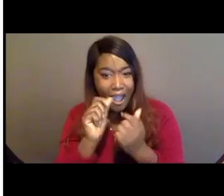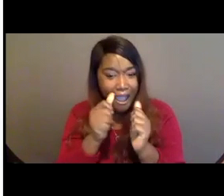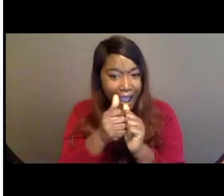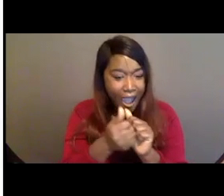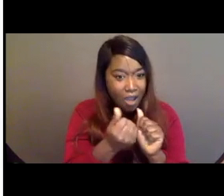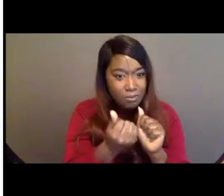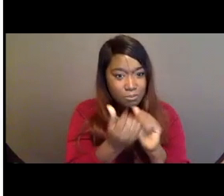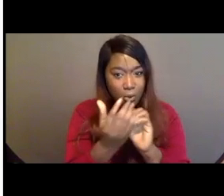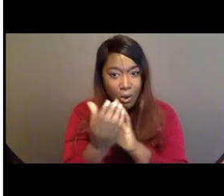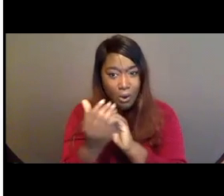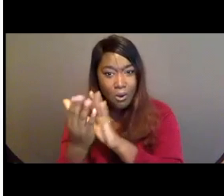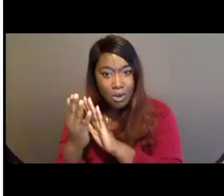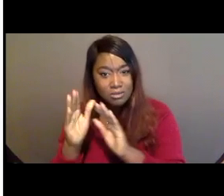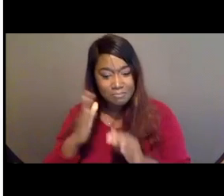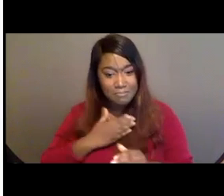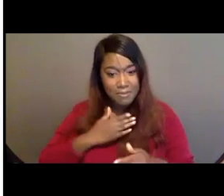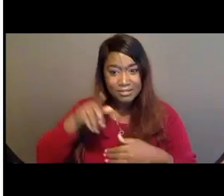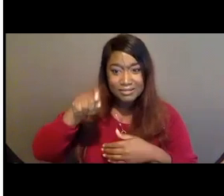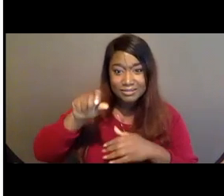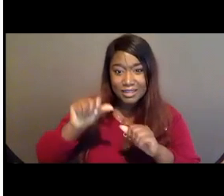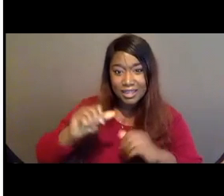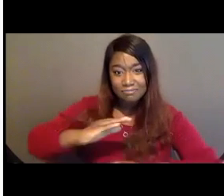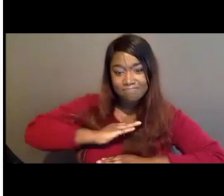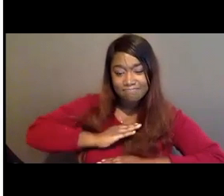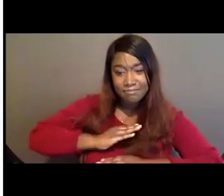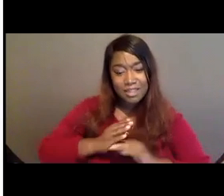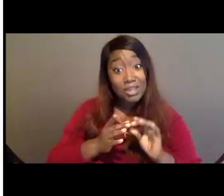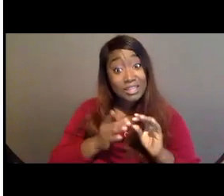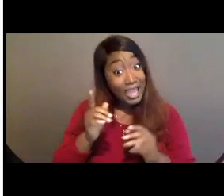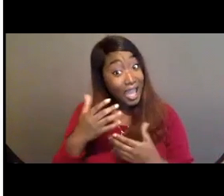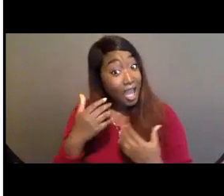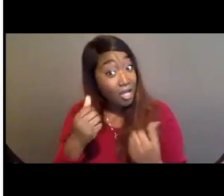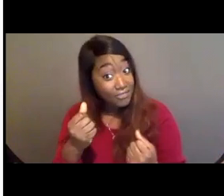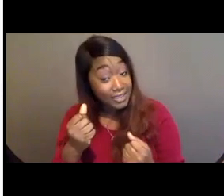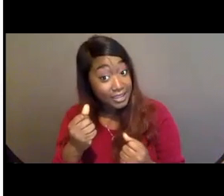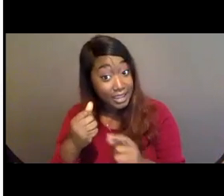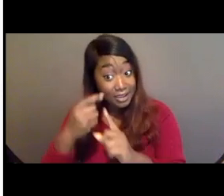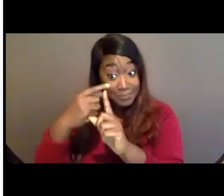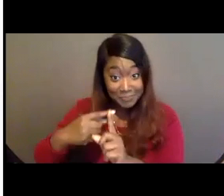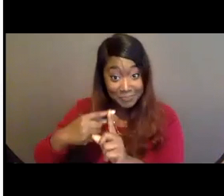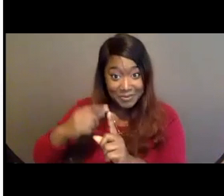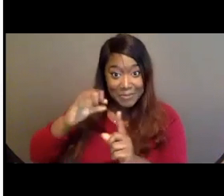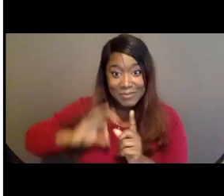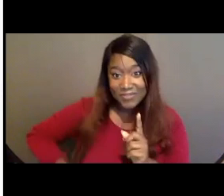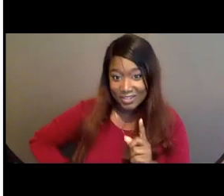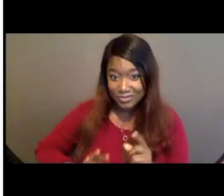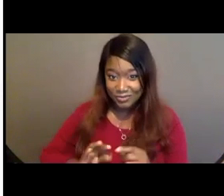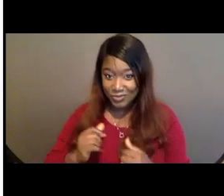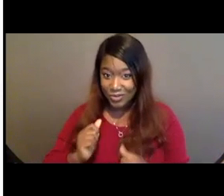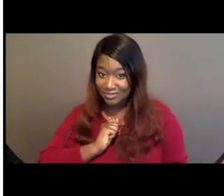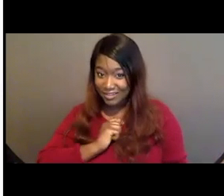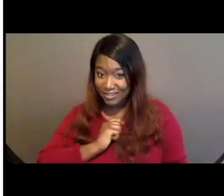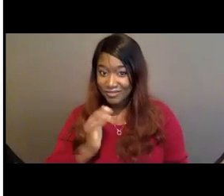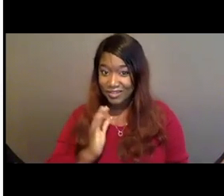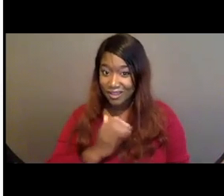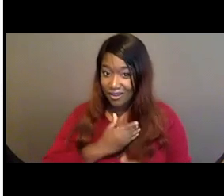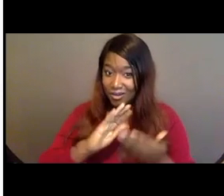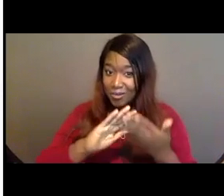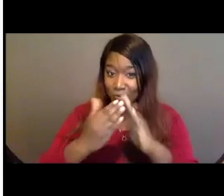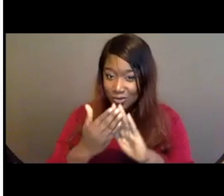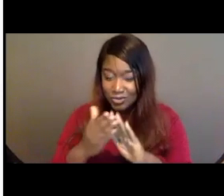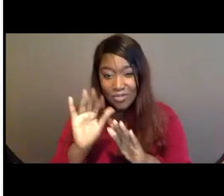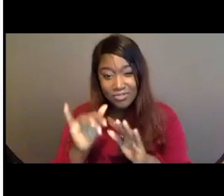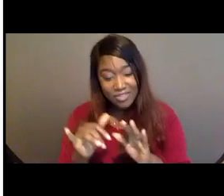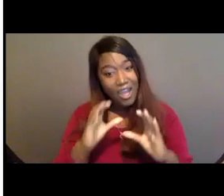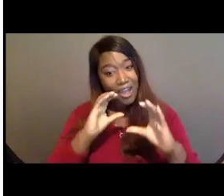these needs be met that are healthy for us, beneficial to us and to our communities. Right? So this conversation piece, this sort of